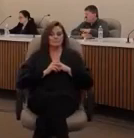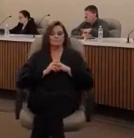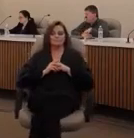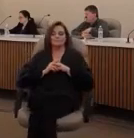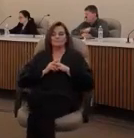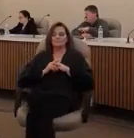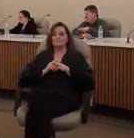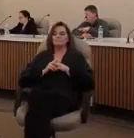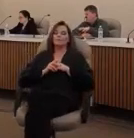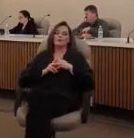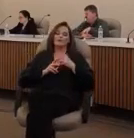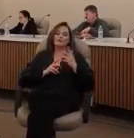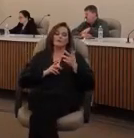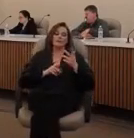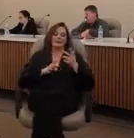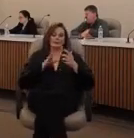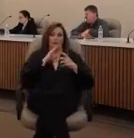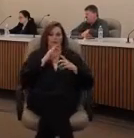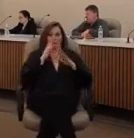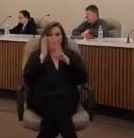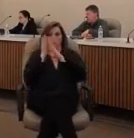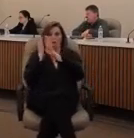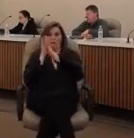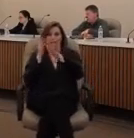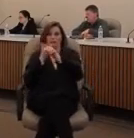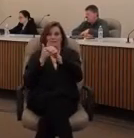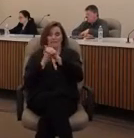which talks about traffic flow,